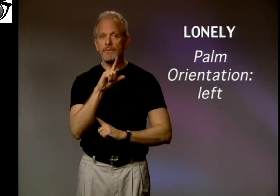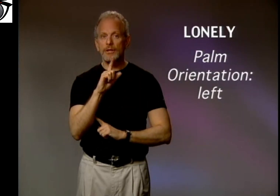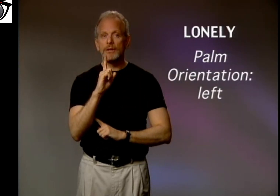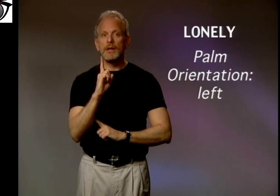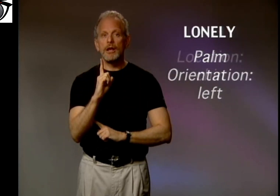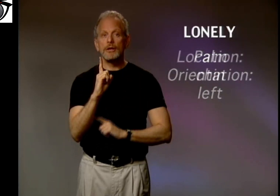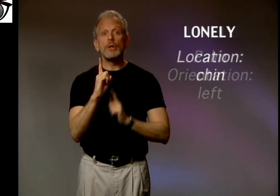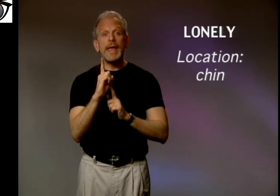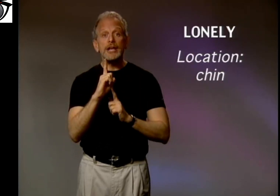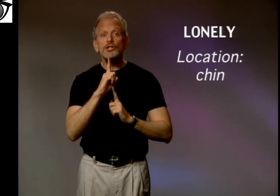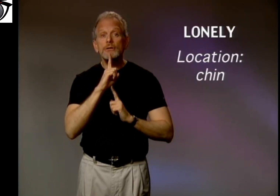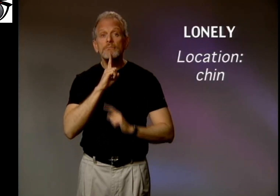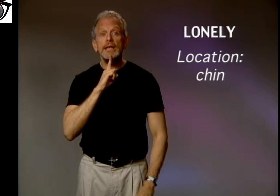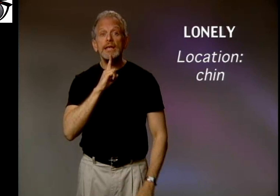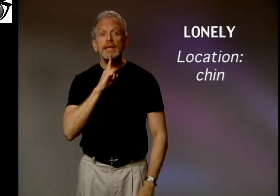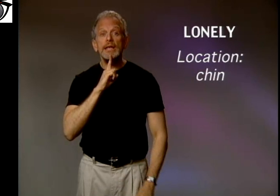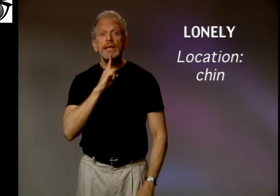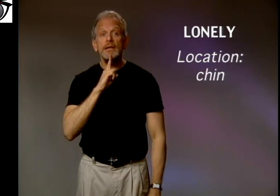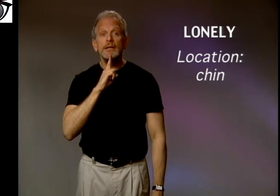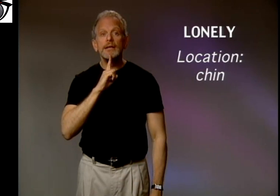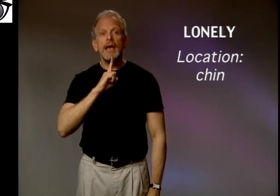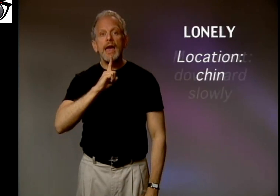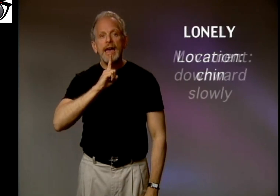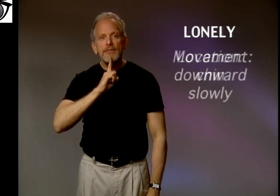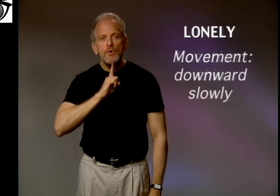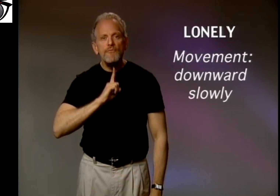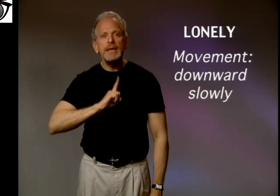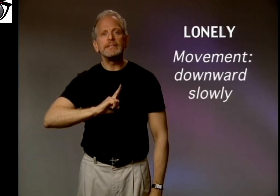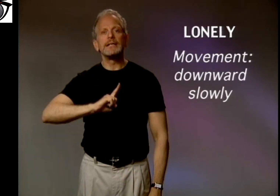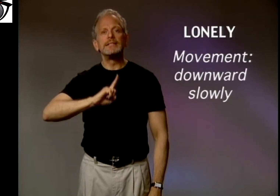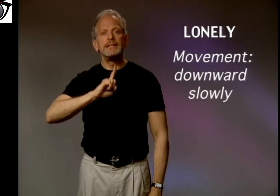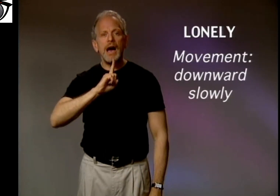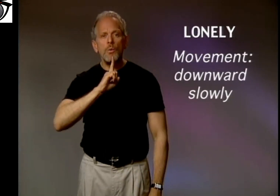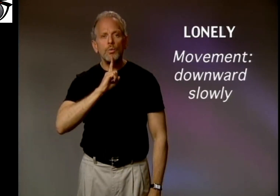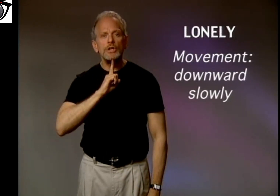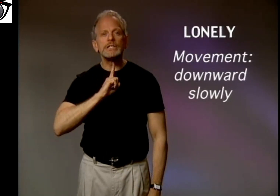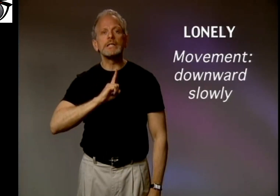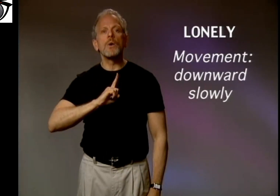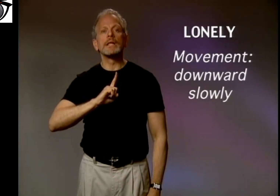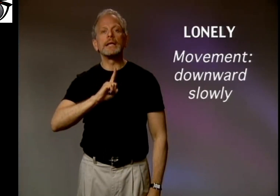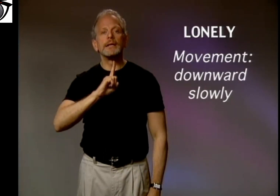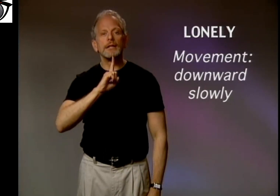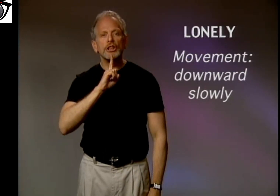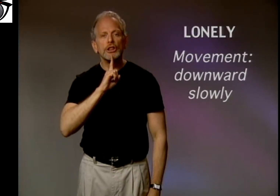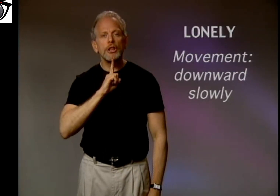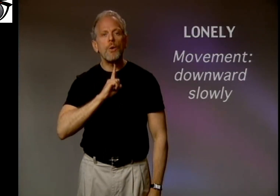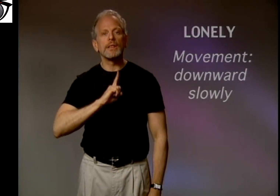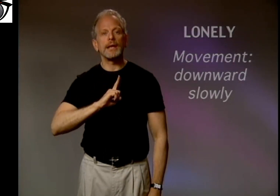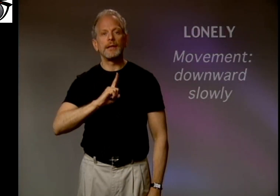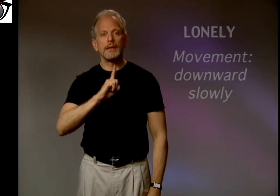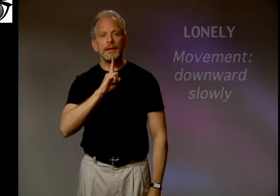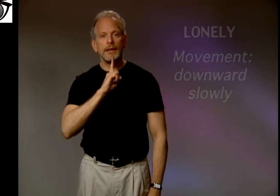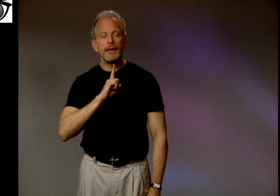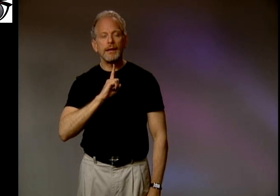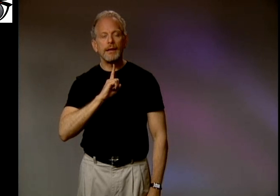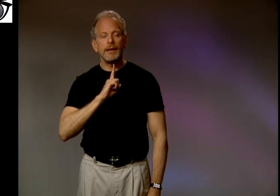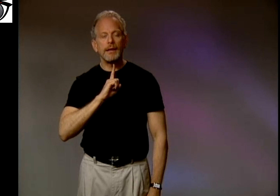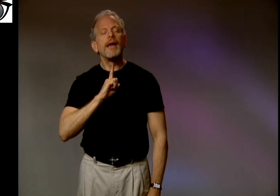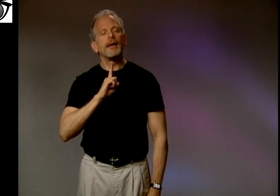left. Location on the chin, and the movement downward slowly. Lonely.